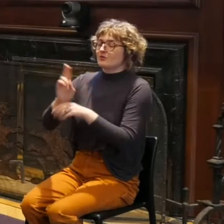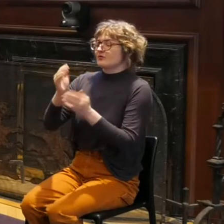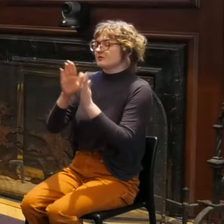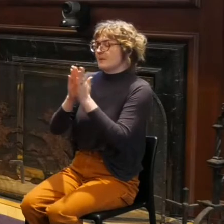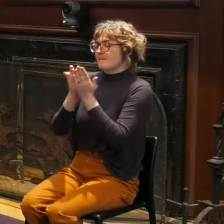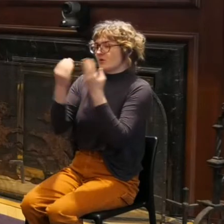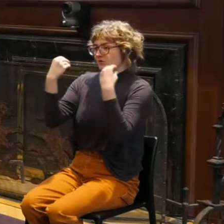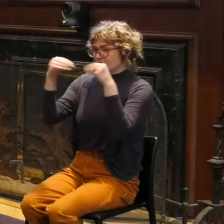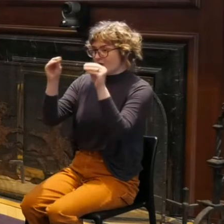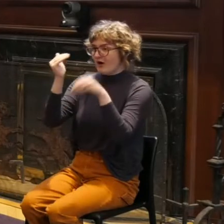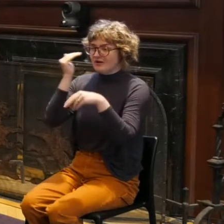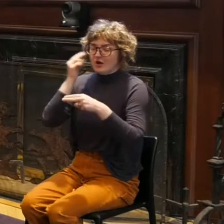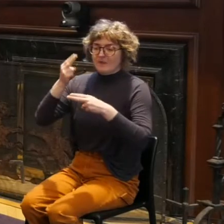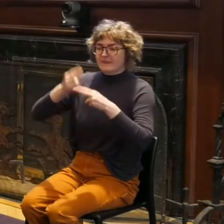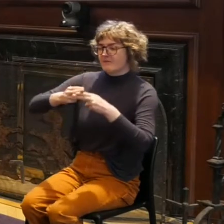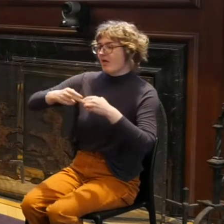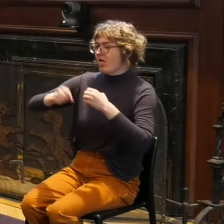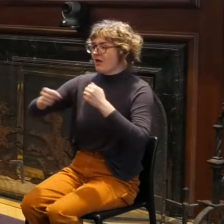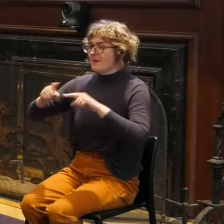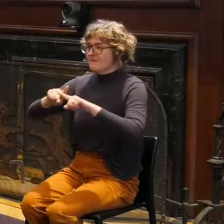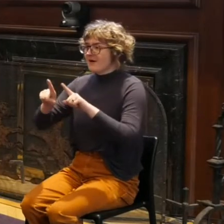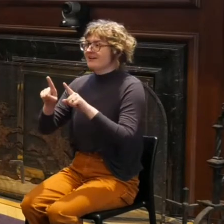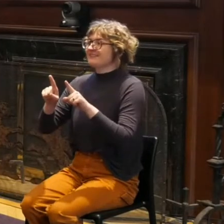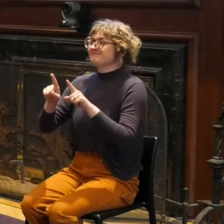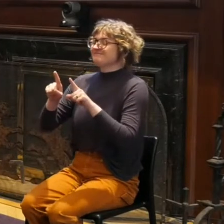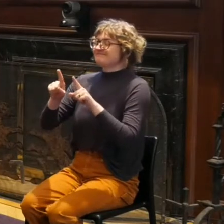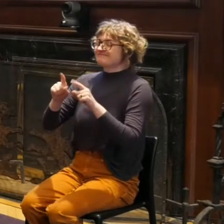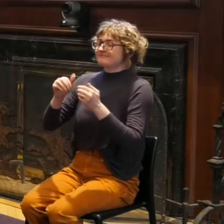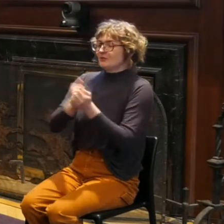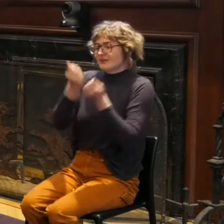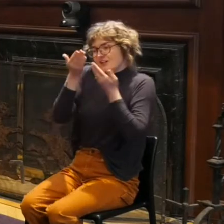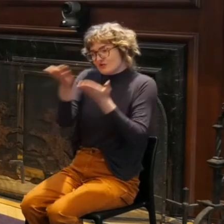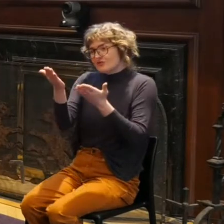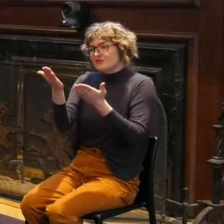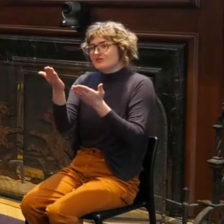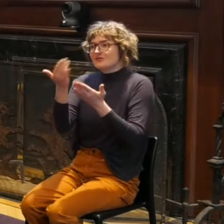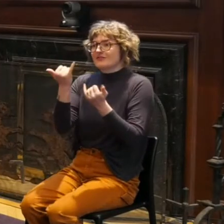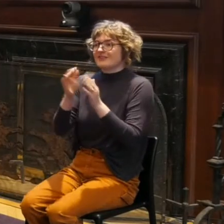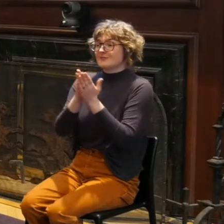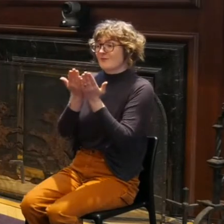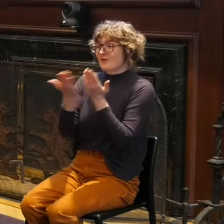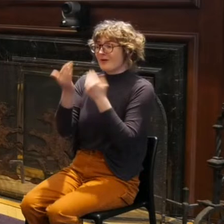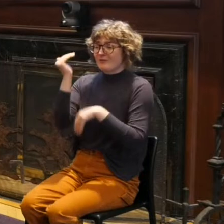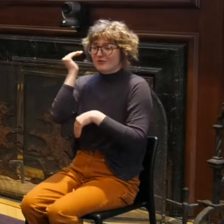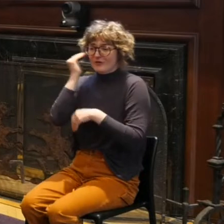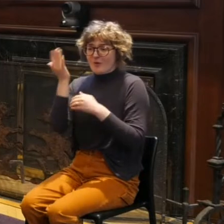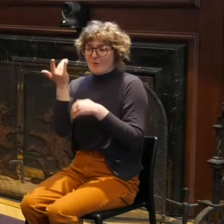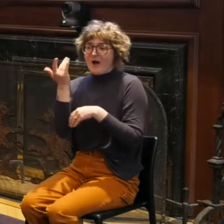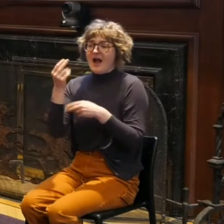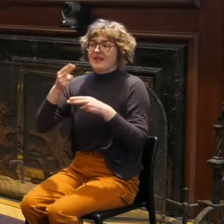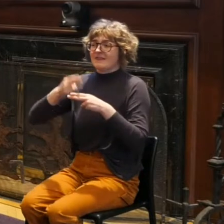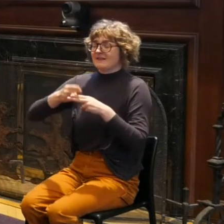But I'll read you the titular piece so you can get a sense of maybe why that is. Maybe.